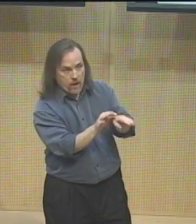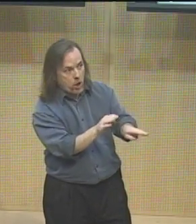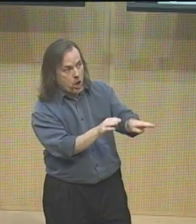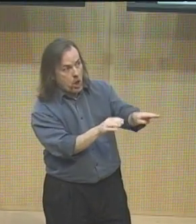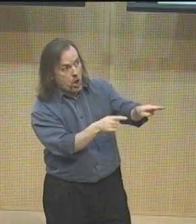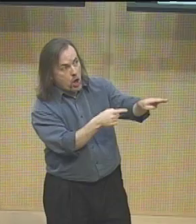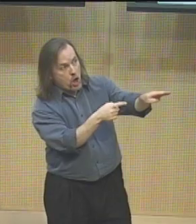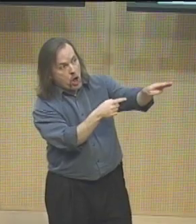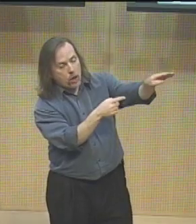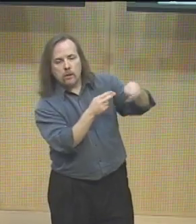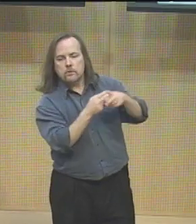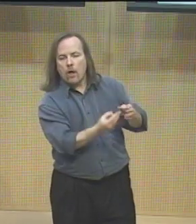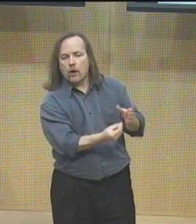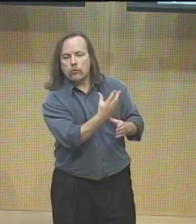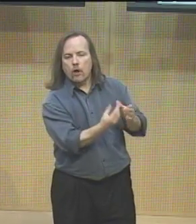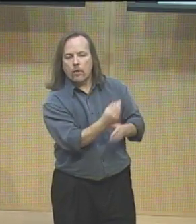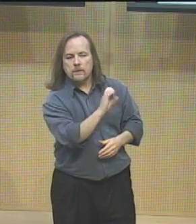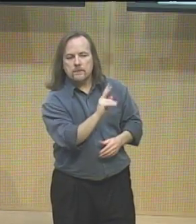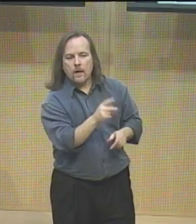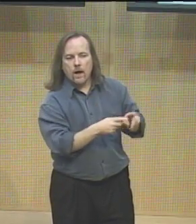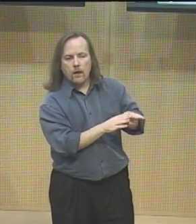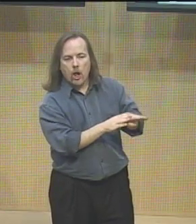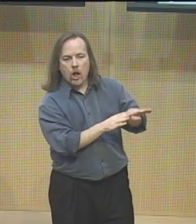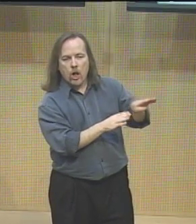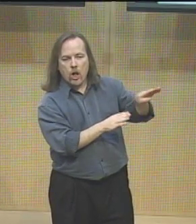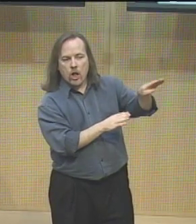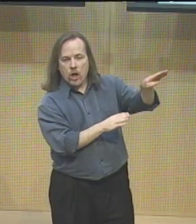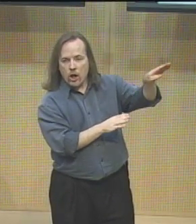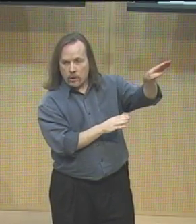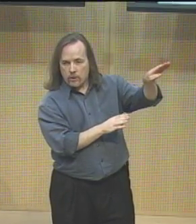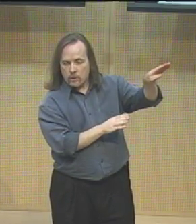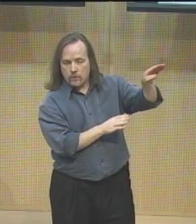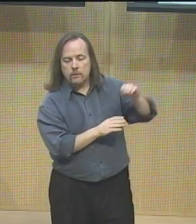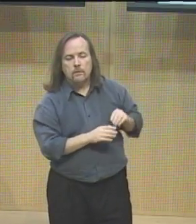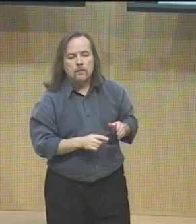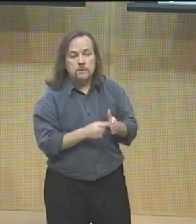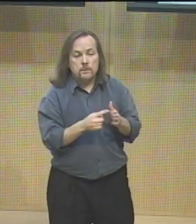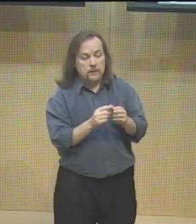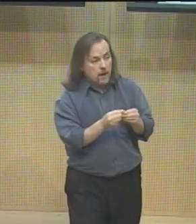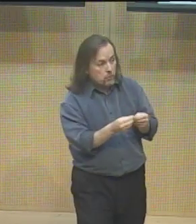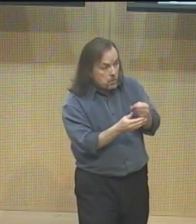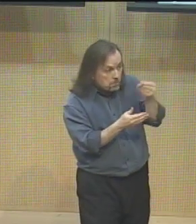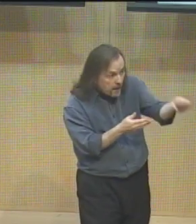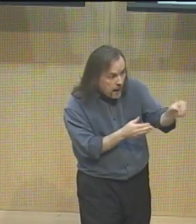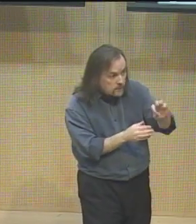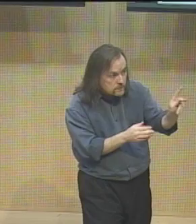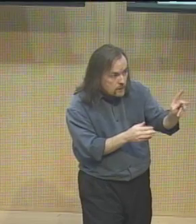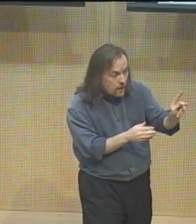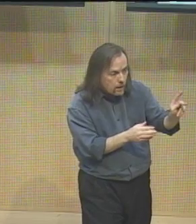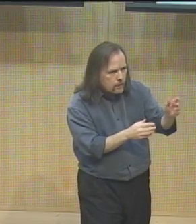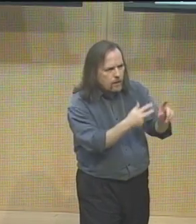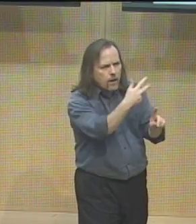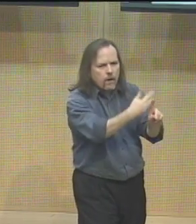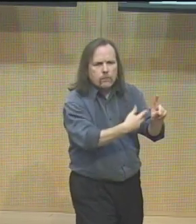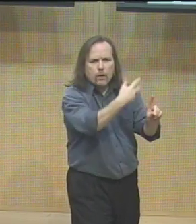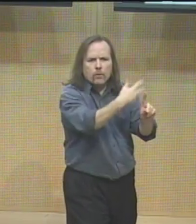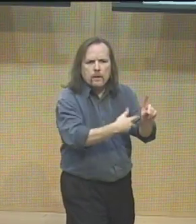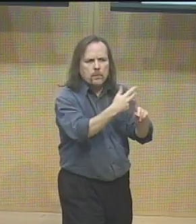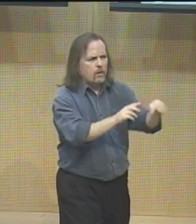The price goes up, and that's in the growth stage, in expansion. Sometimes somebody purchases